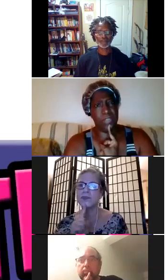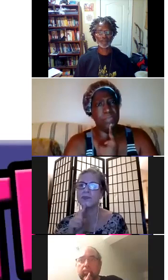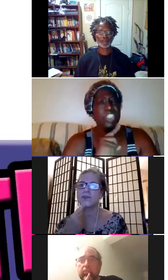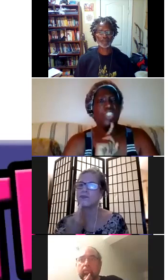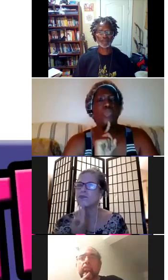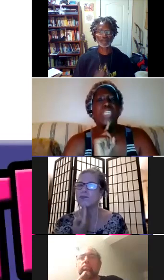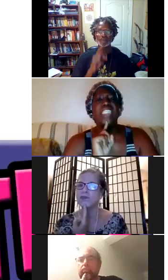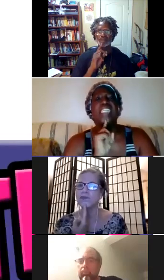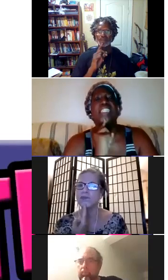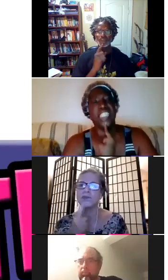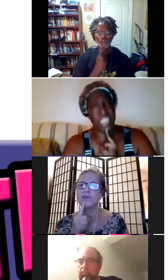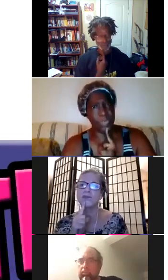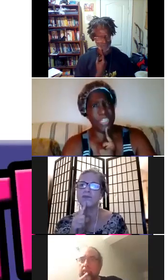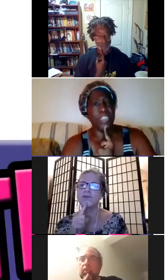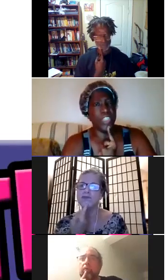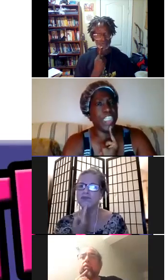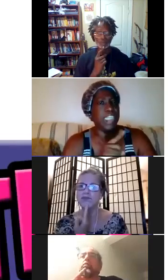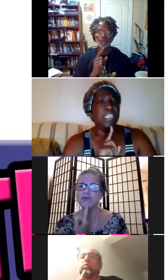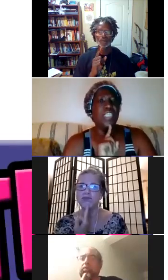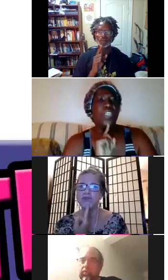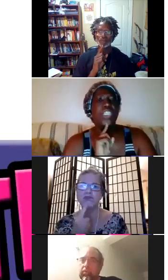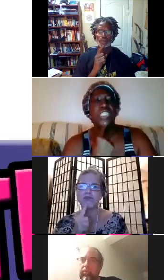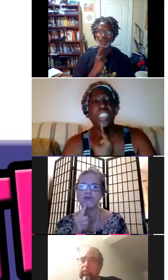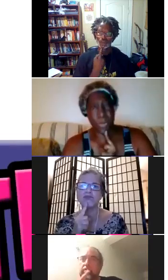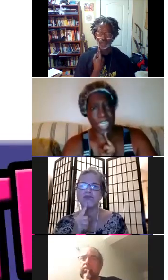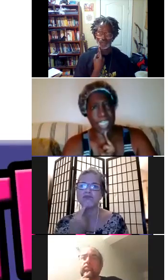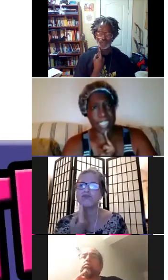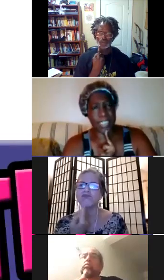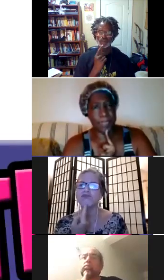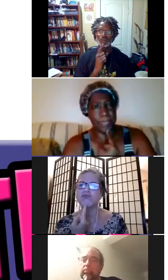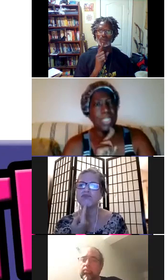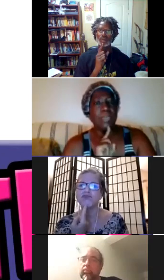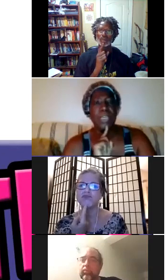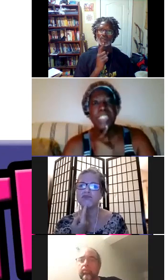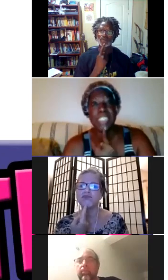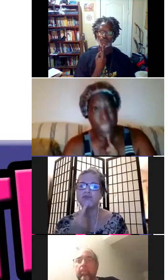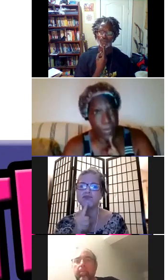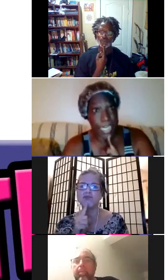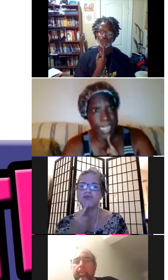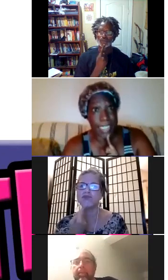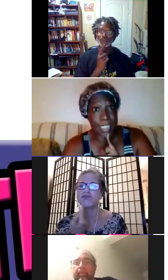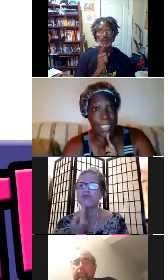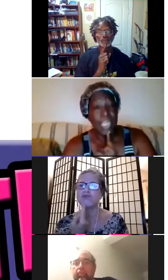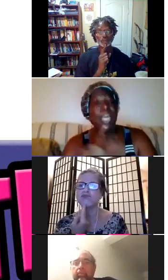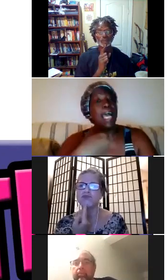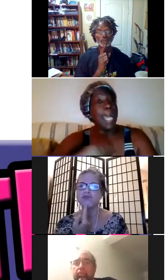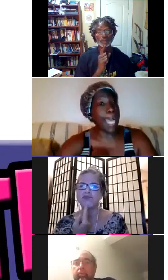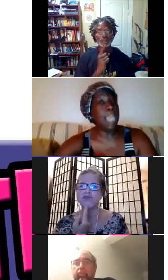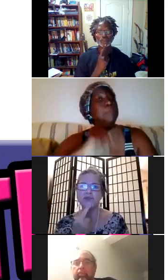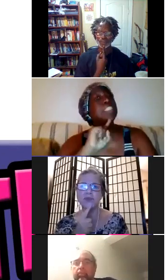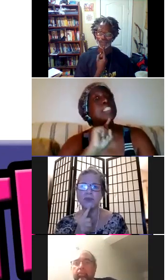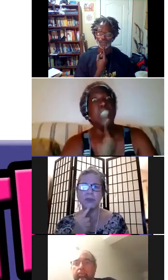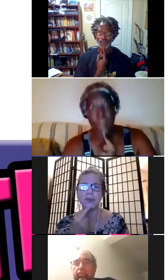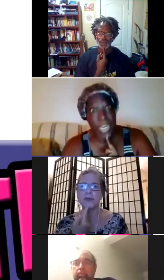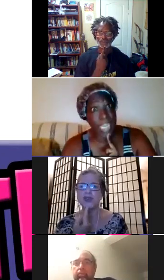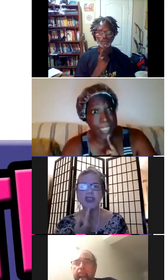Serious. You just twist it. Serious on your chin. Serious. I'm serious.